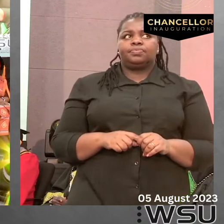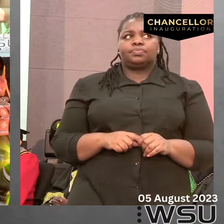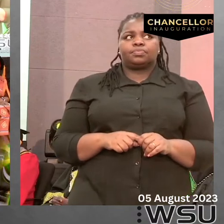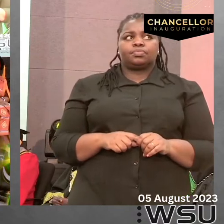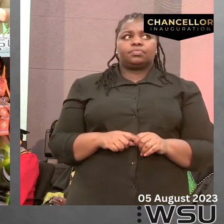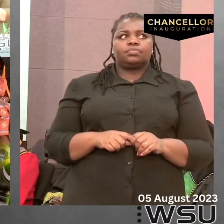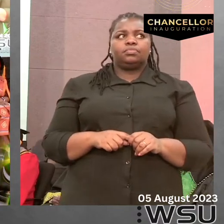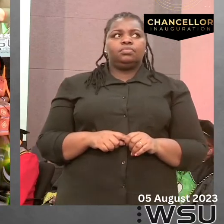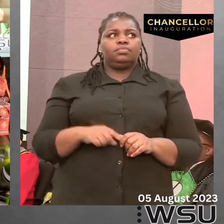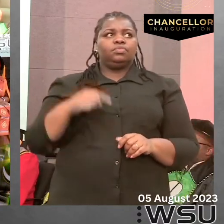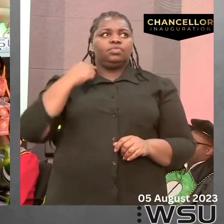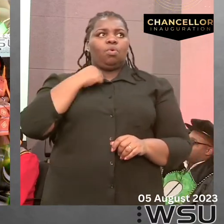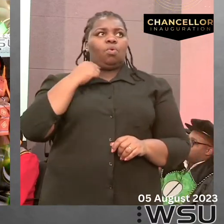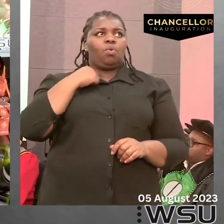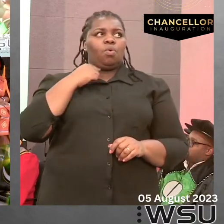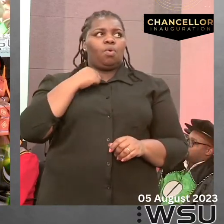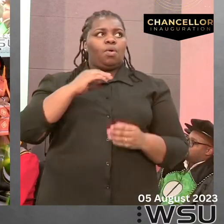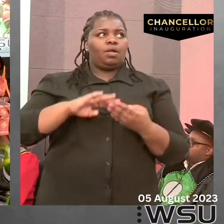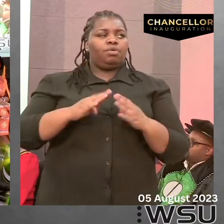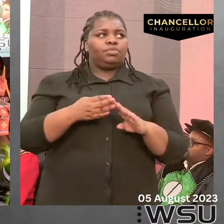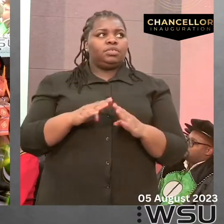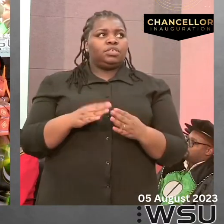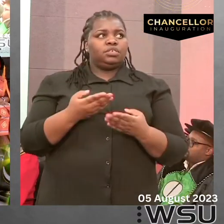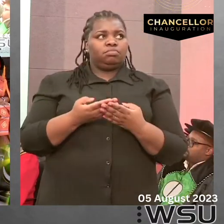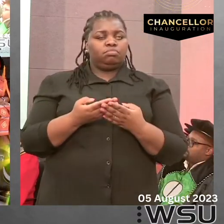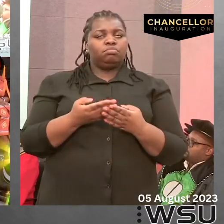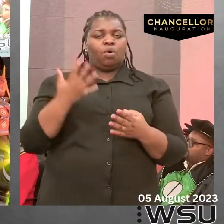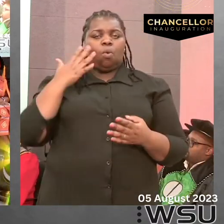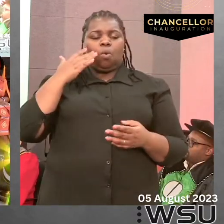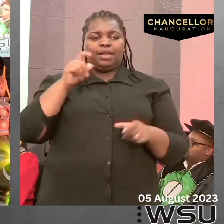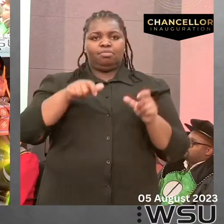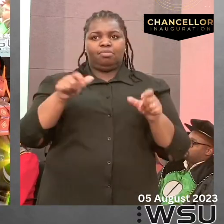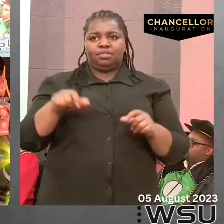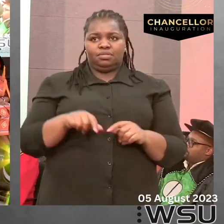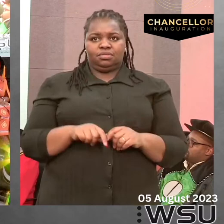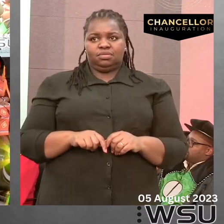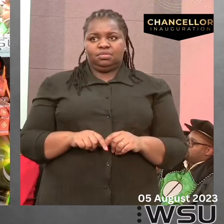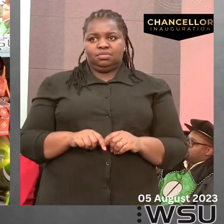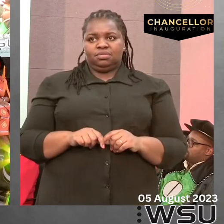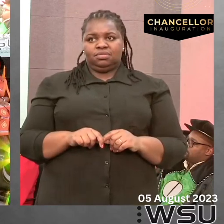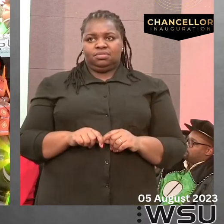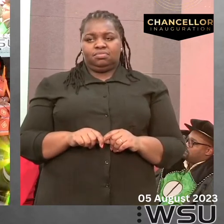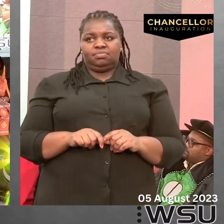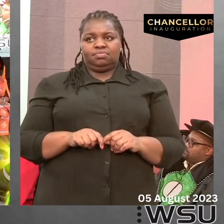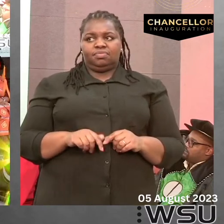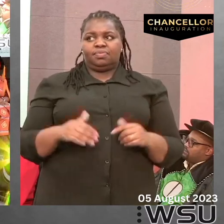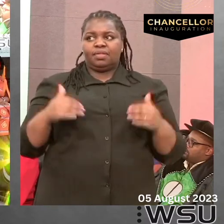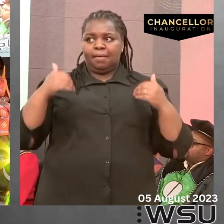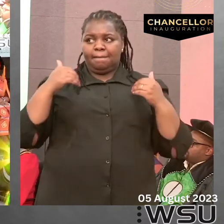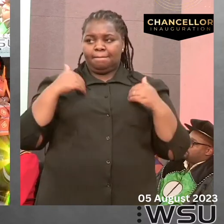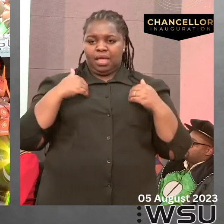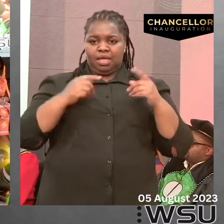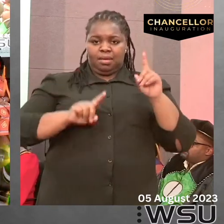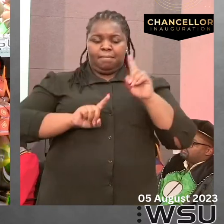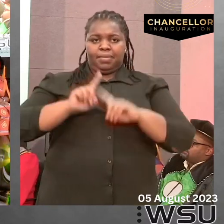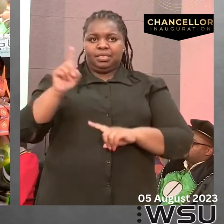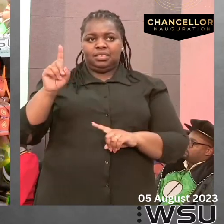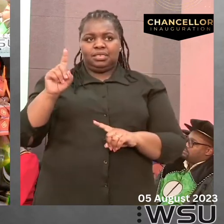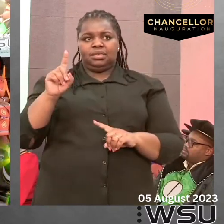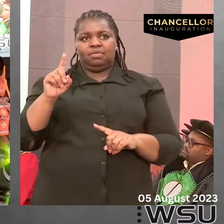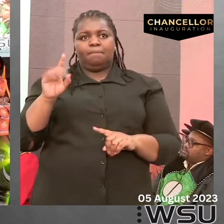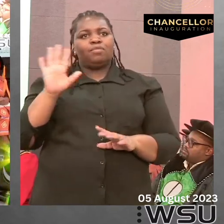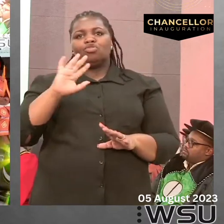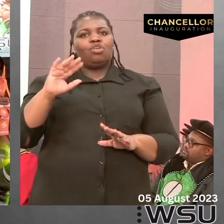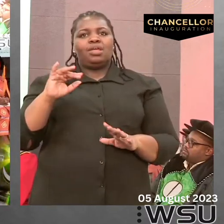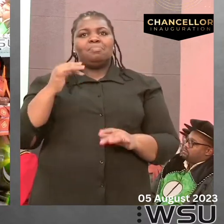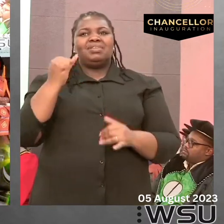I would say the white community in particular, white people, that my passing the exams was not an